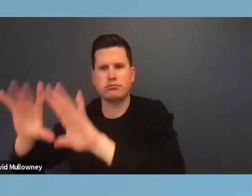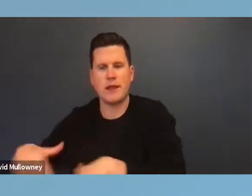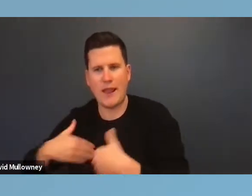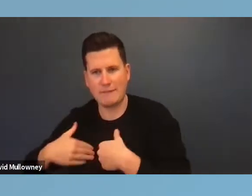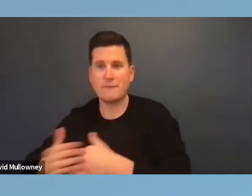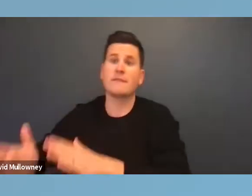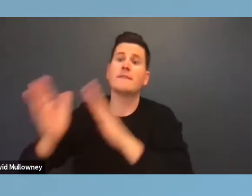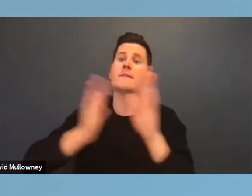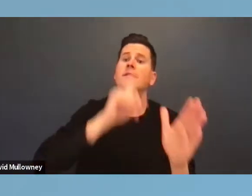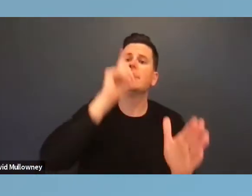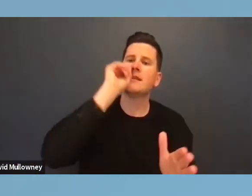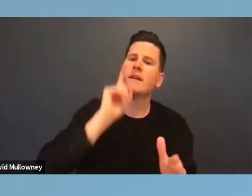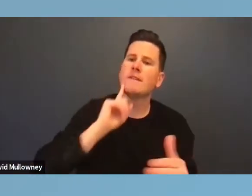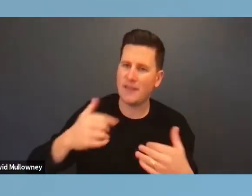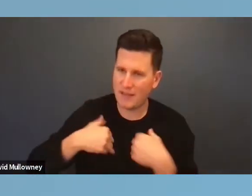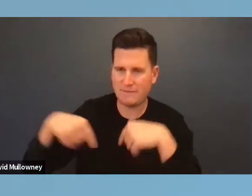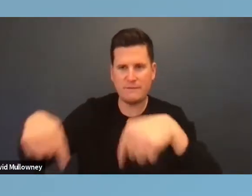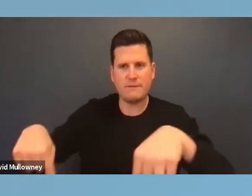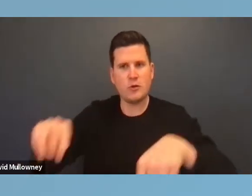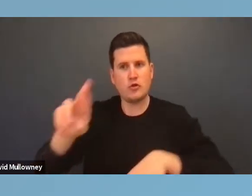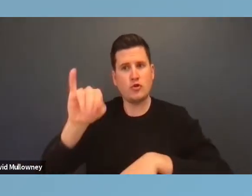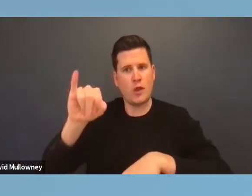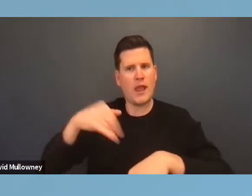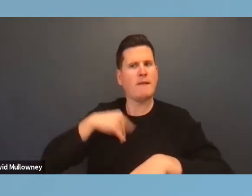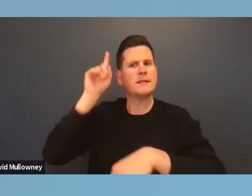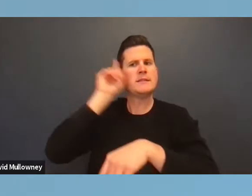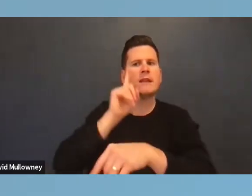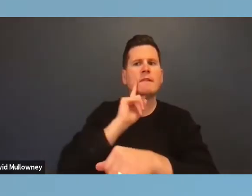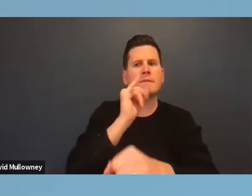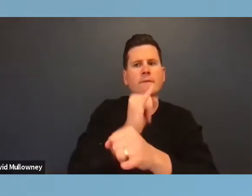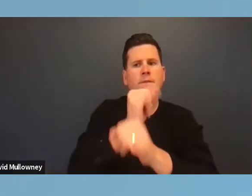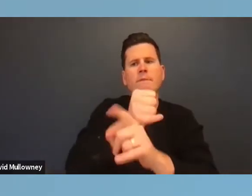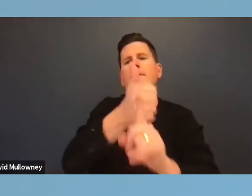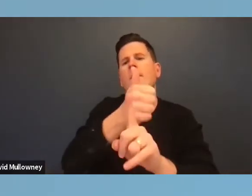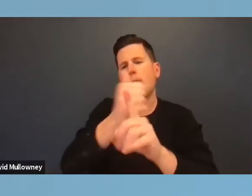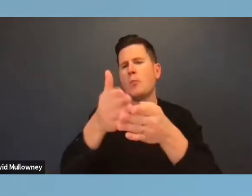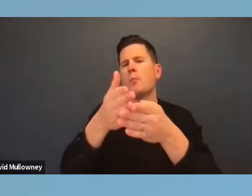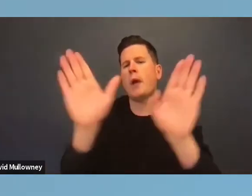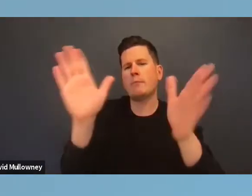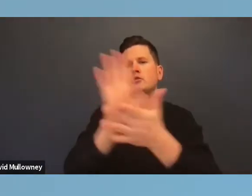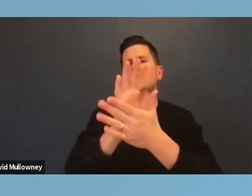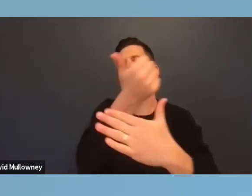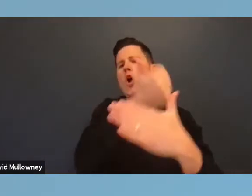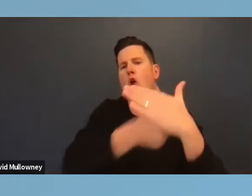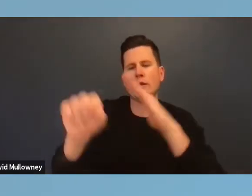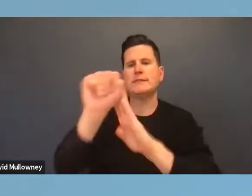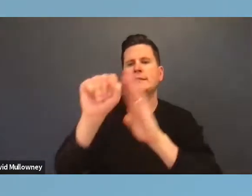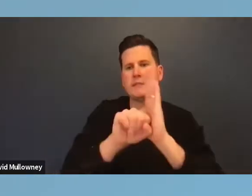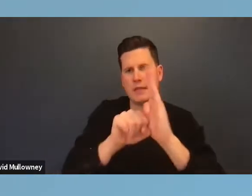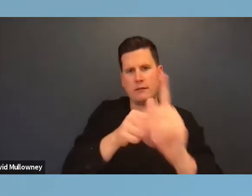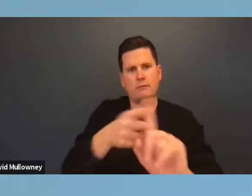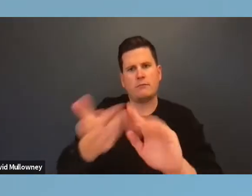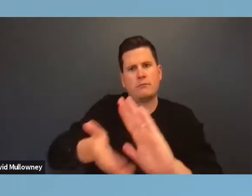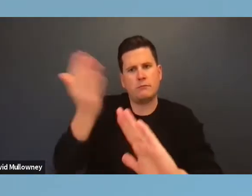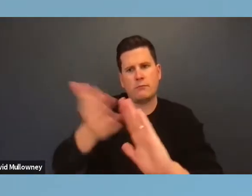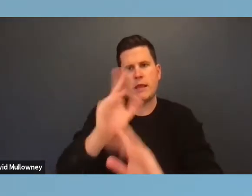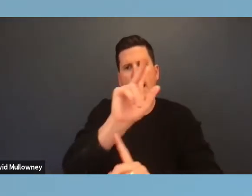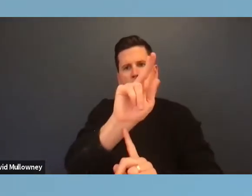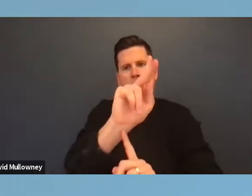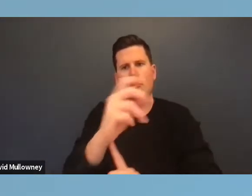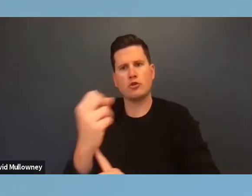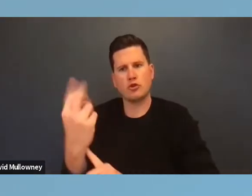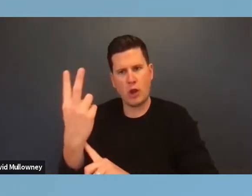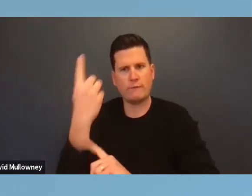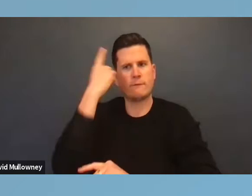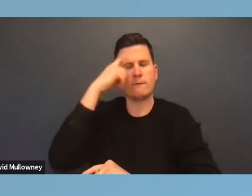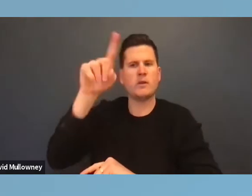those things. We have those. We have the deaf school right here, Rhode Island School for the Deaf. It is a public school under the state.